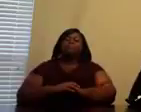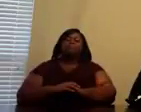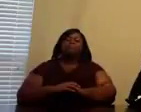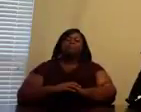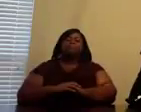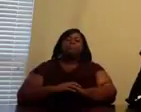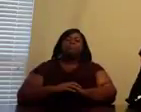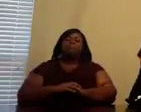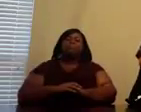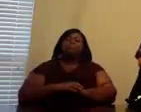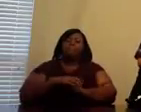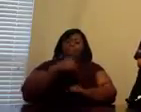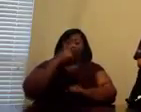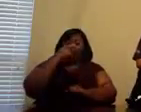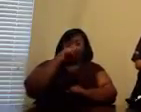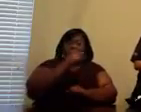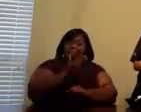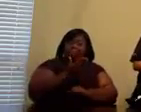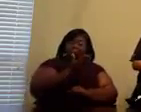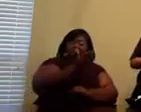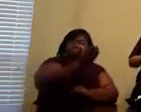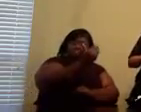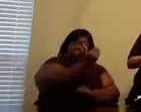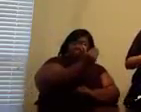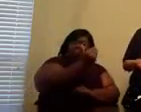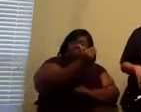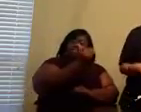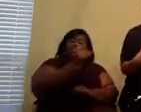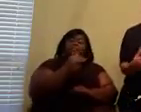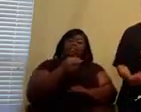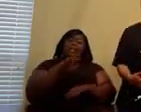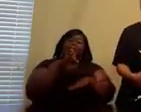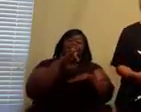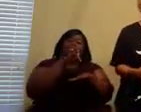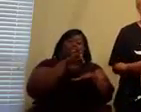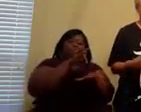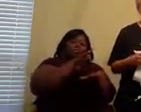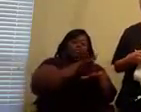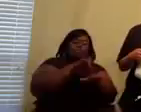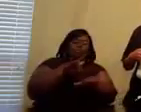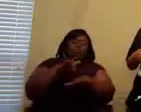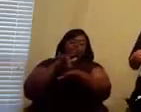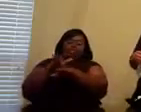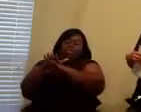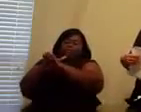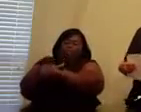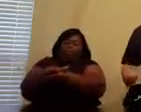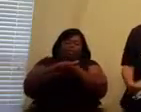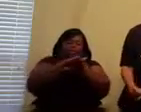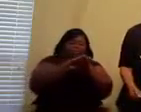also going to have my friend Michelle come up and test the difference between the pads.